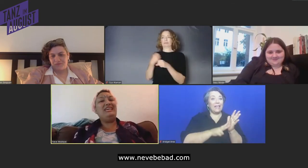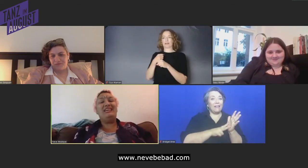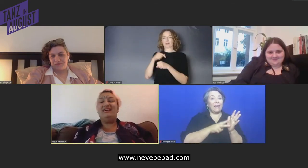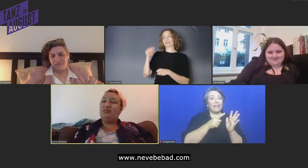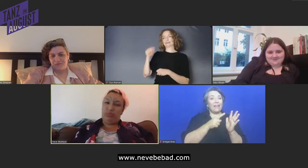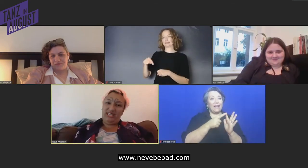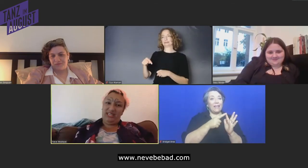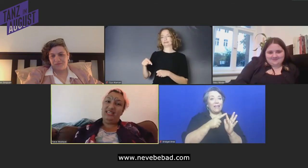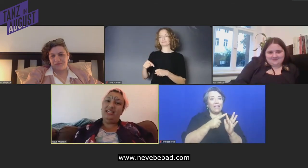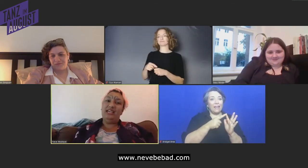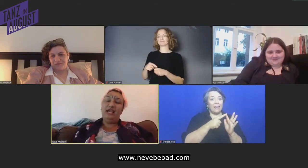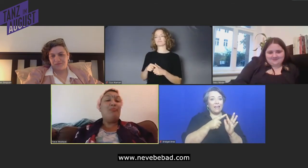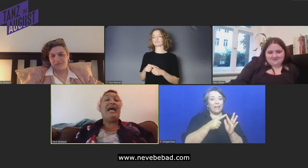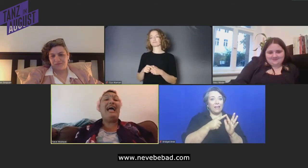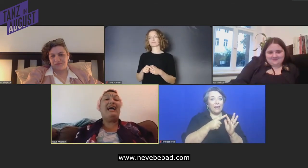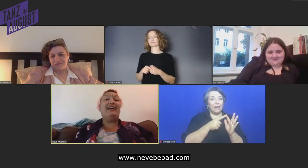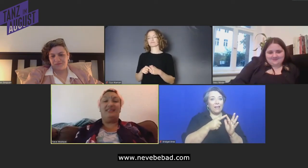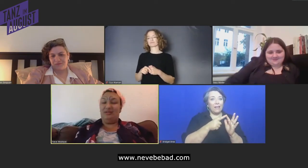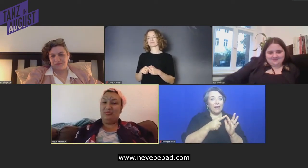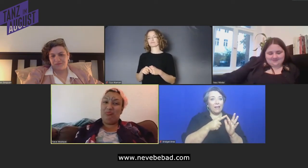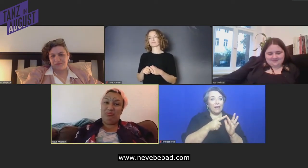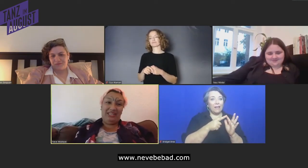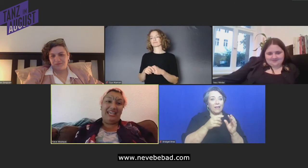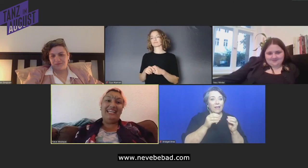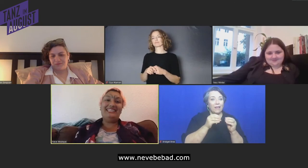Neve, Bad,